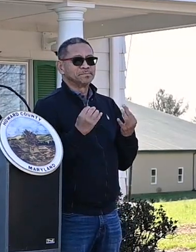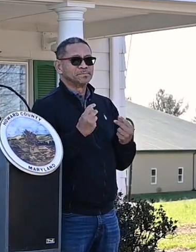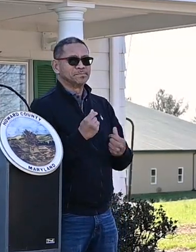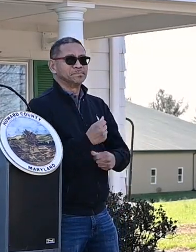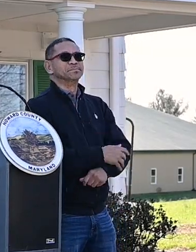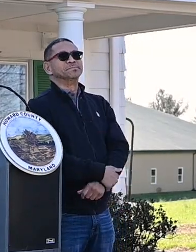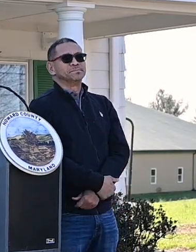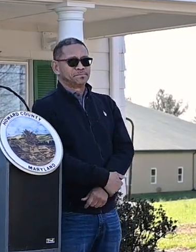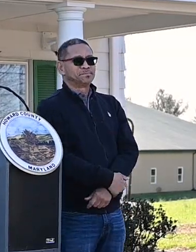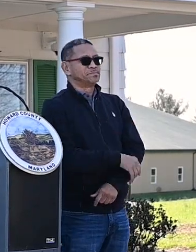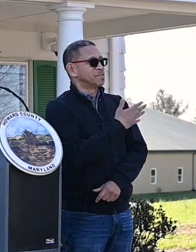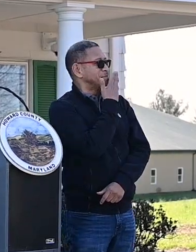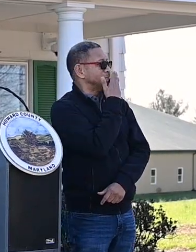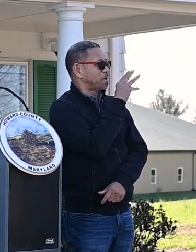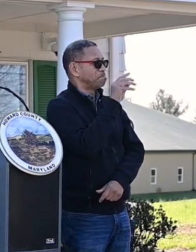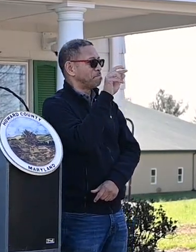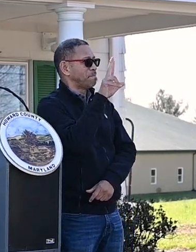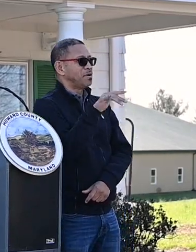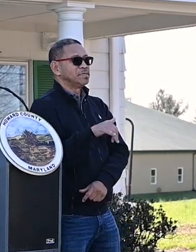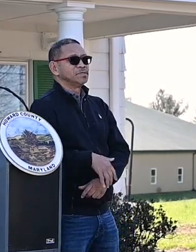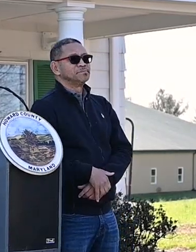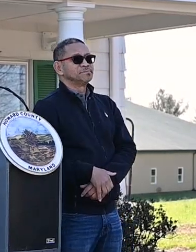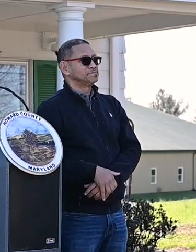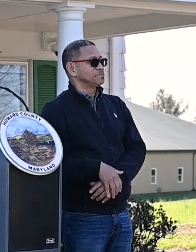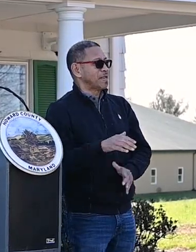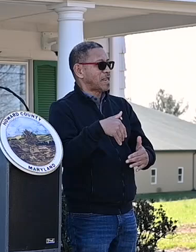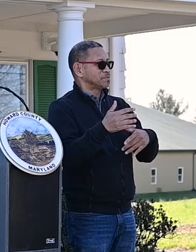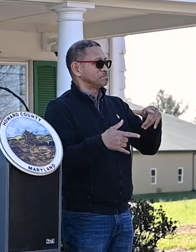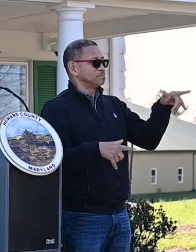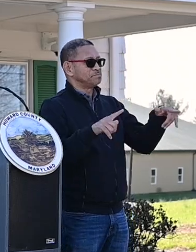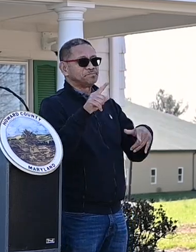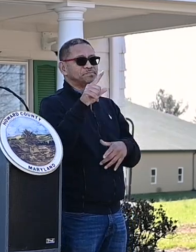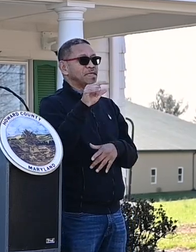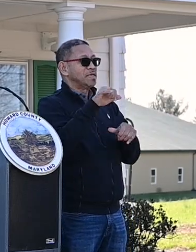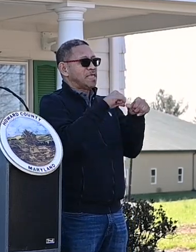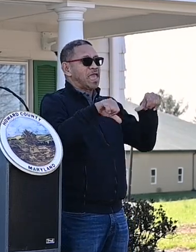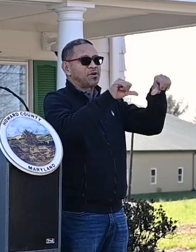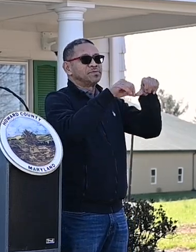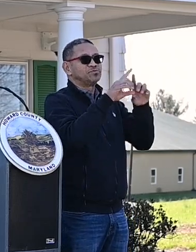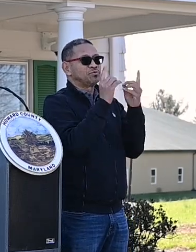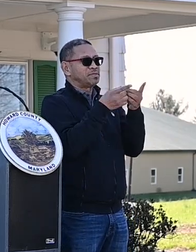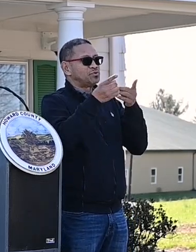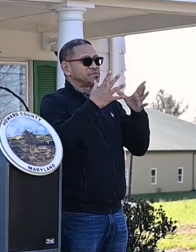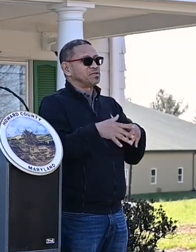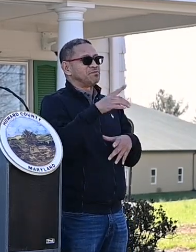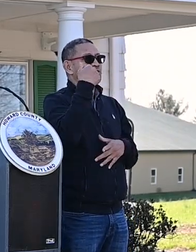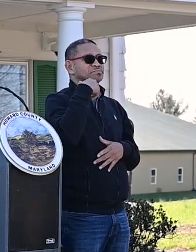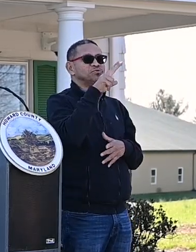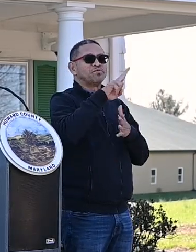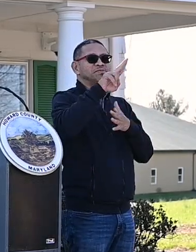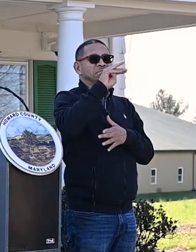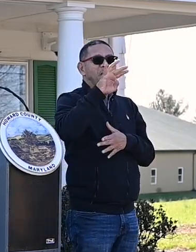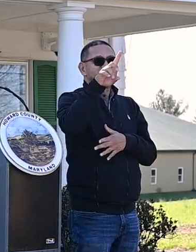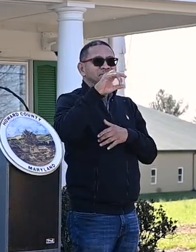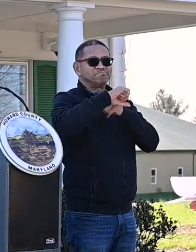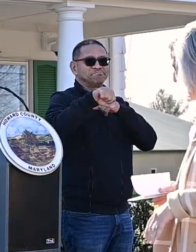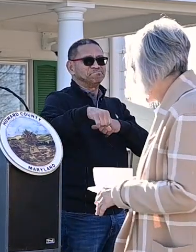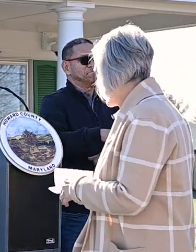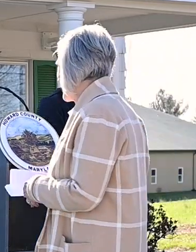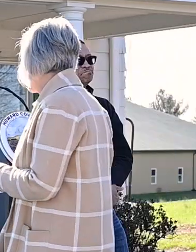Thank you, Mary Kendall. Our next speaker is Lynn Rubin Traversa, our Area Director for the University of Maryland Extension.